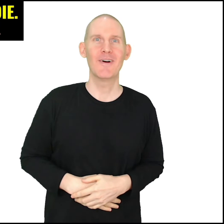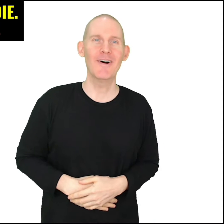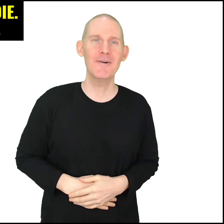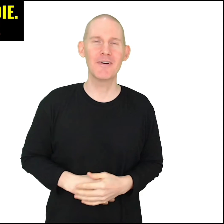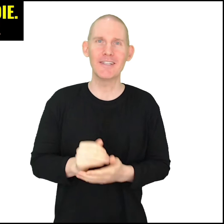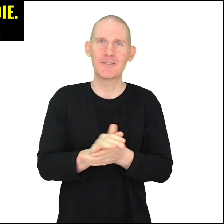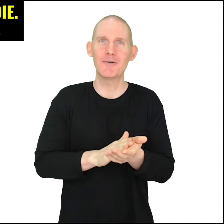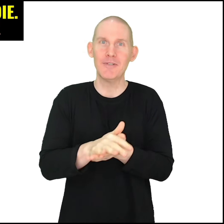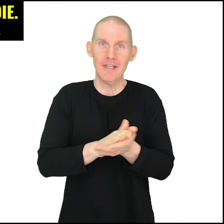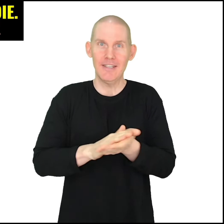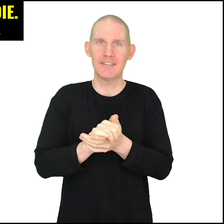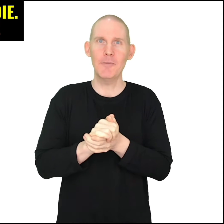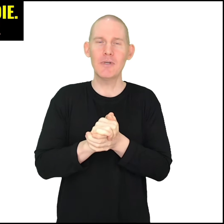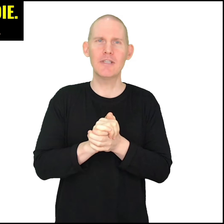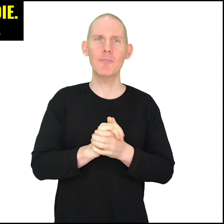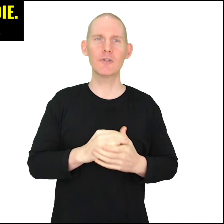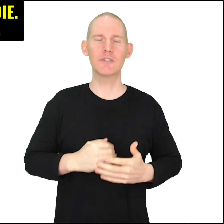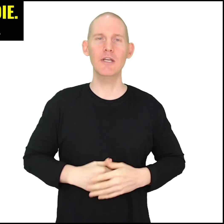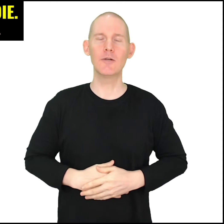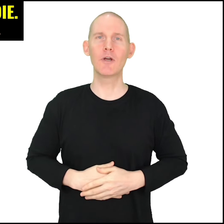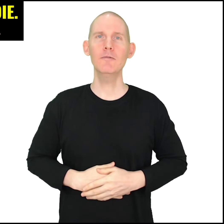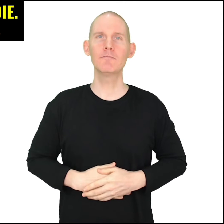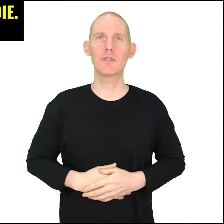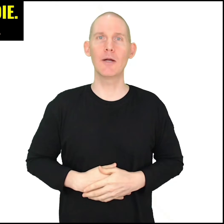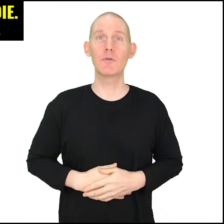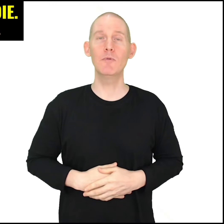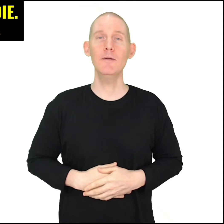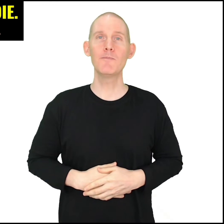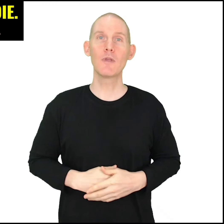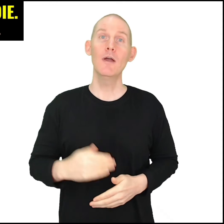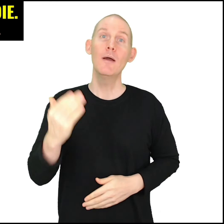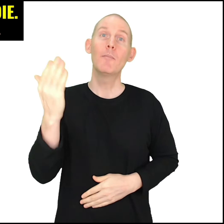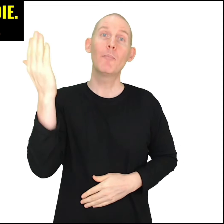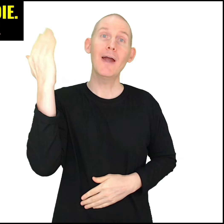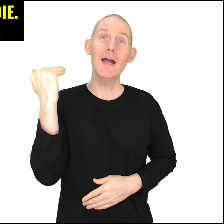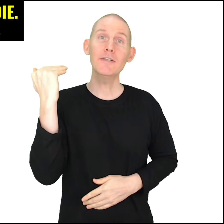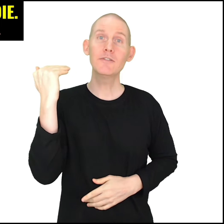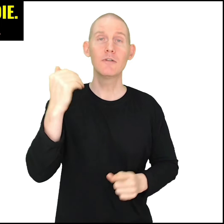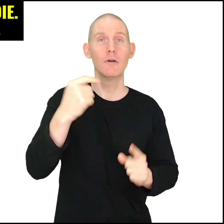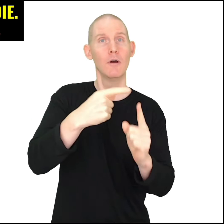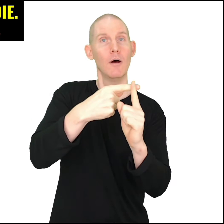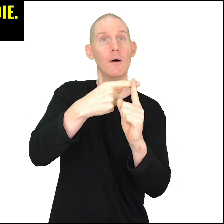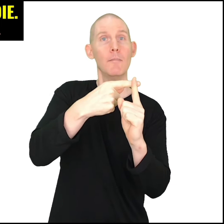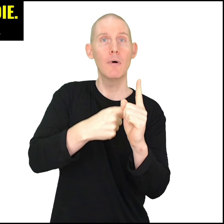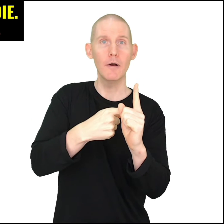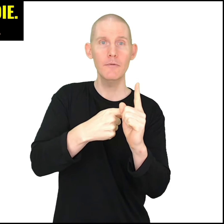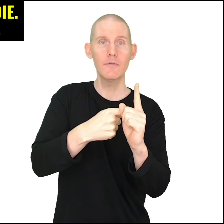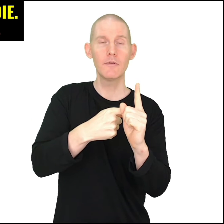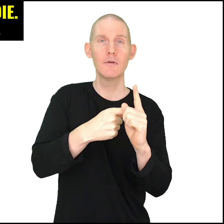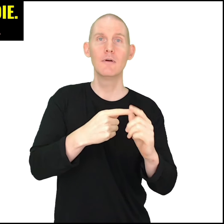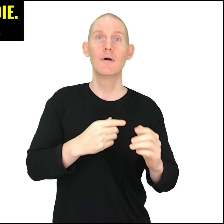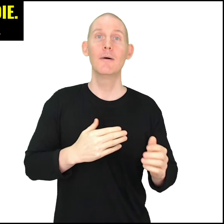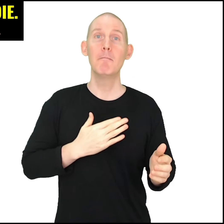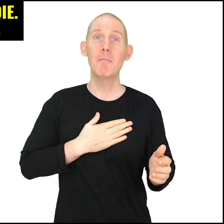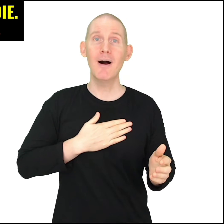All right, so step by step, once again, here we go. Sign with me. Past month,